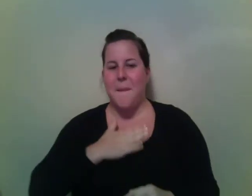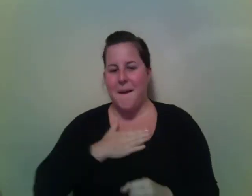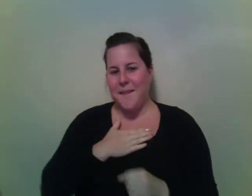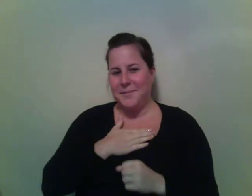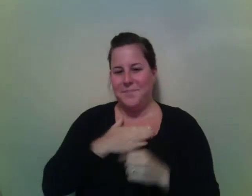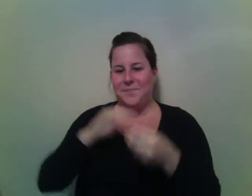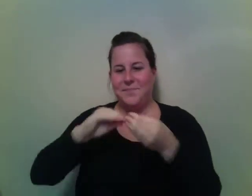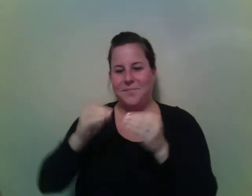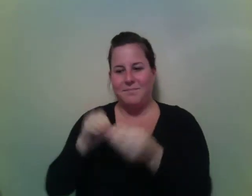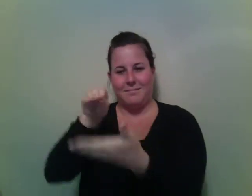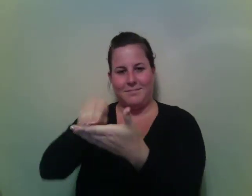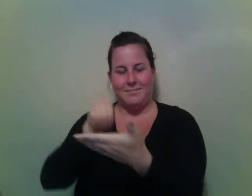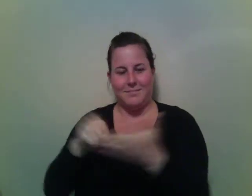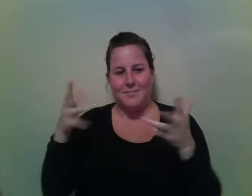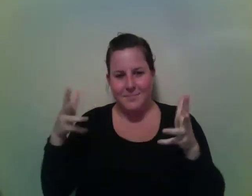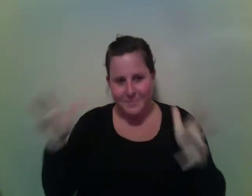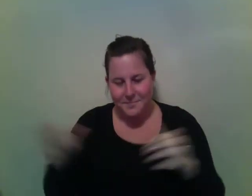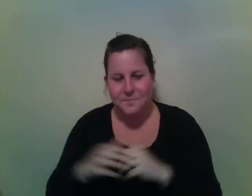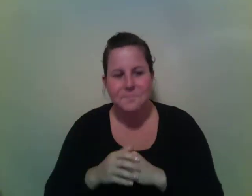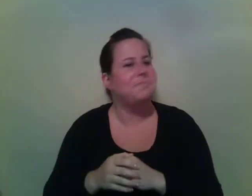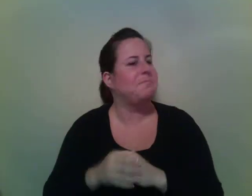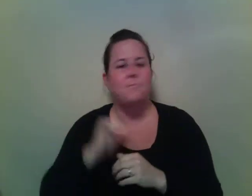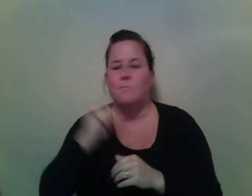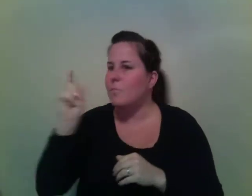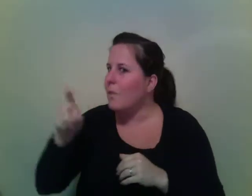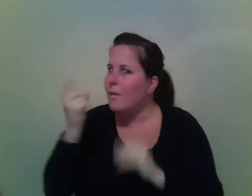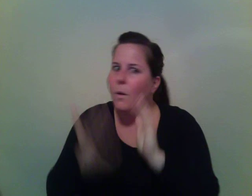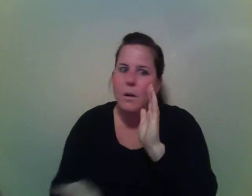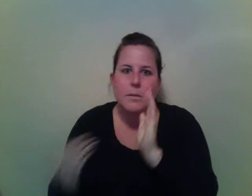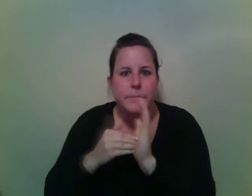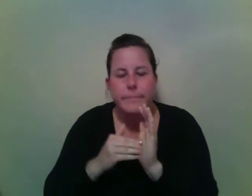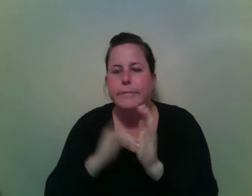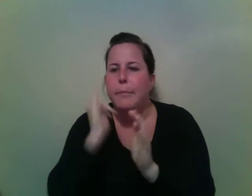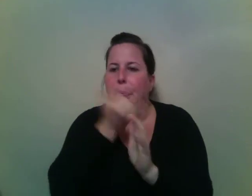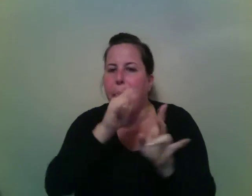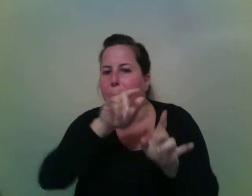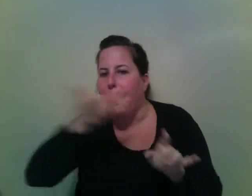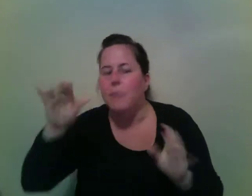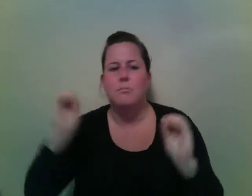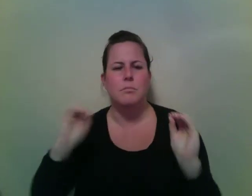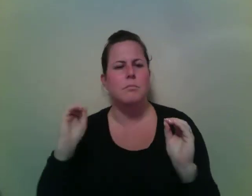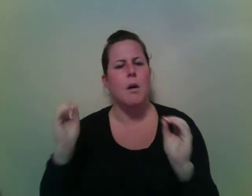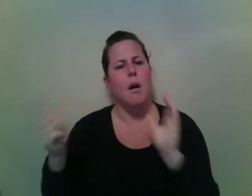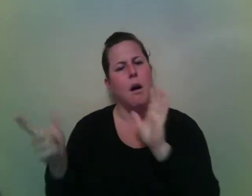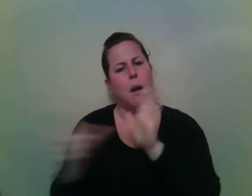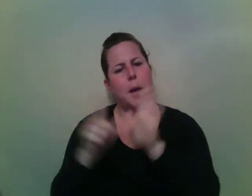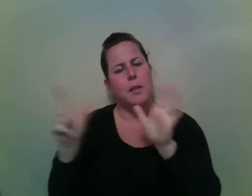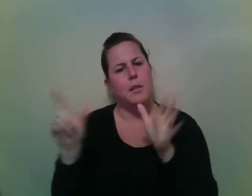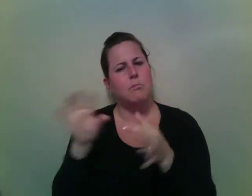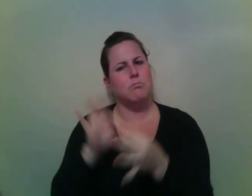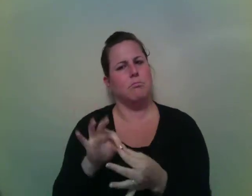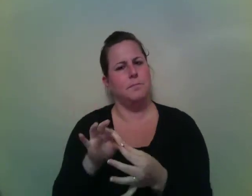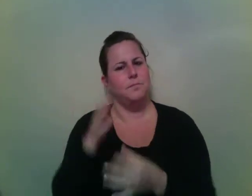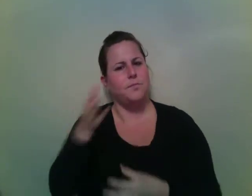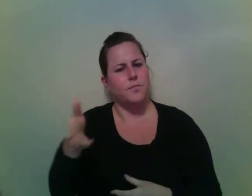in. There is no room for error in case they type in a wrong digit. So that link, in my opinion, is very important. And it's